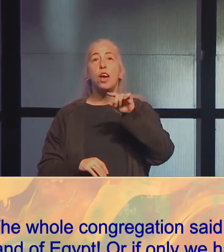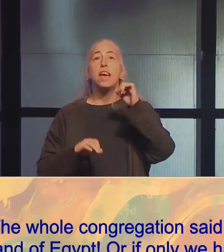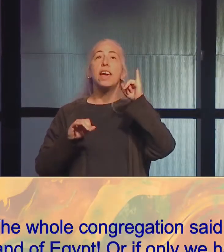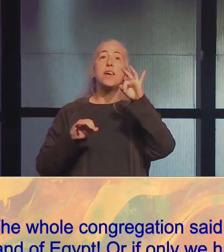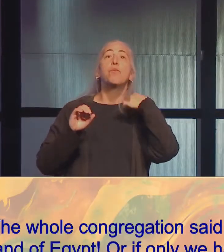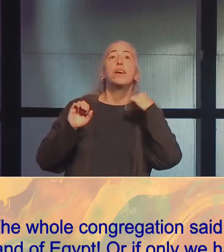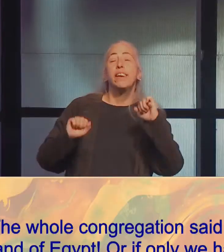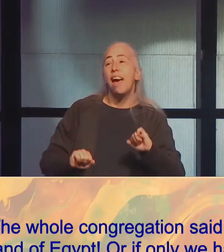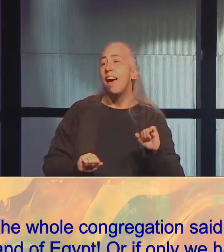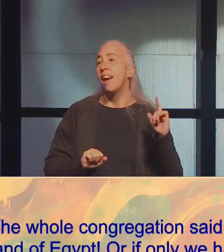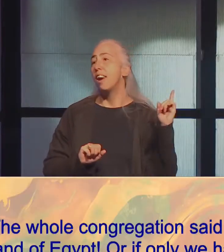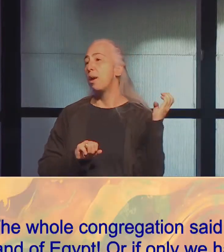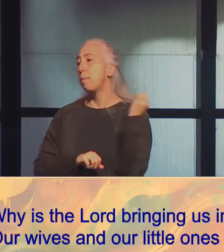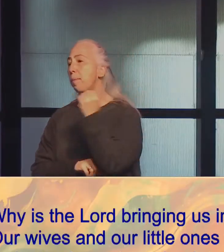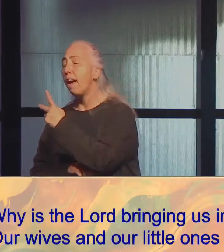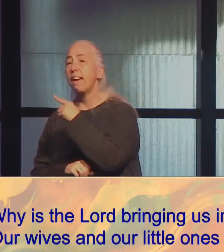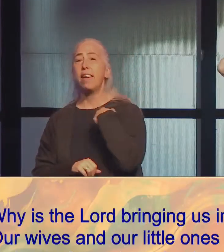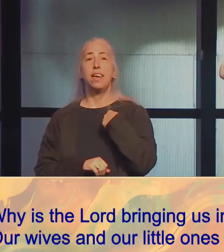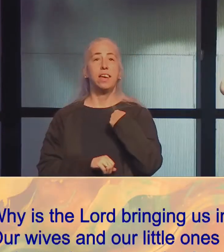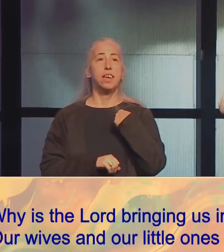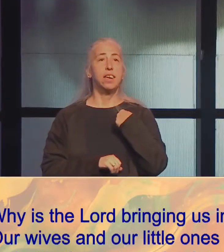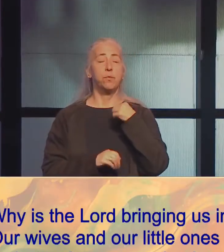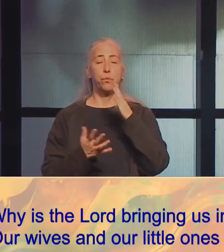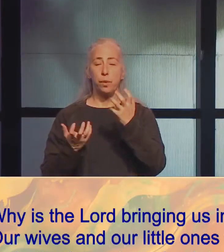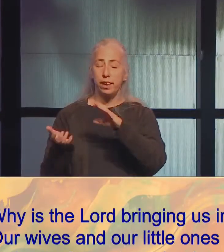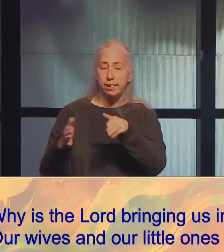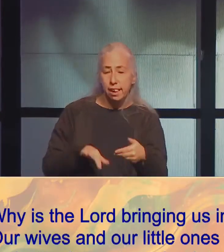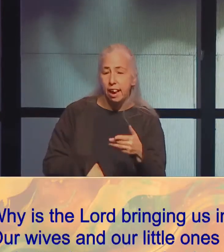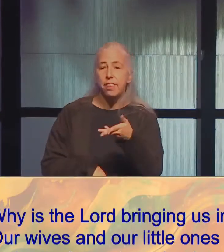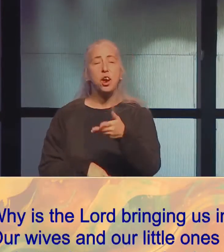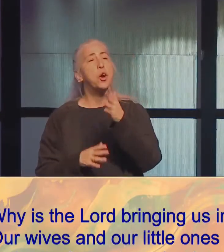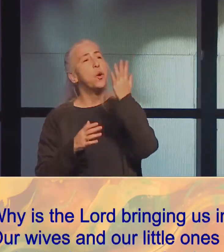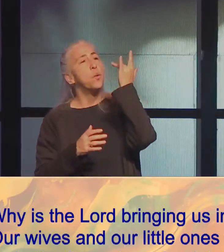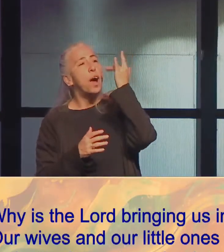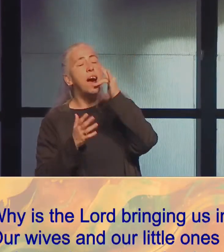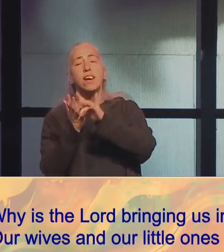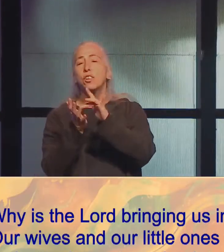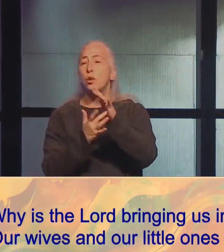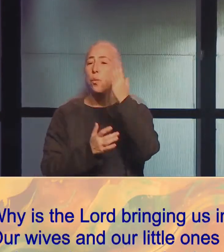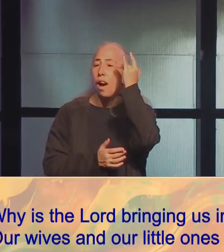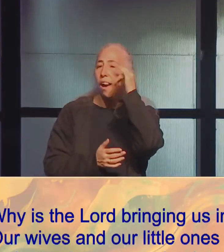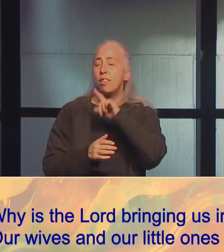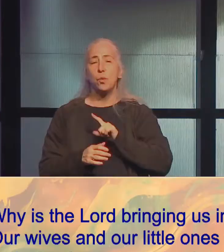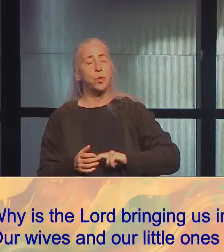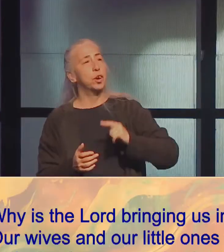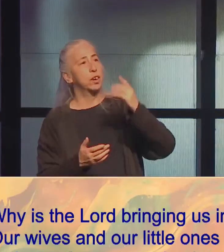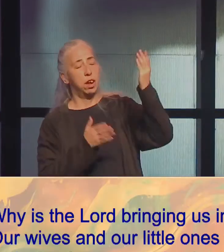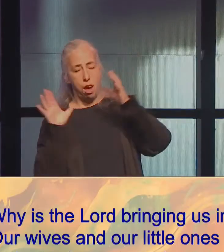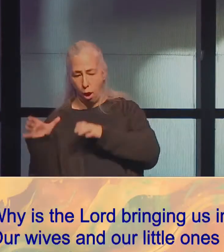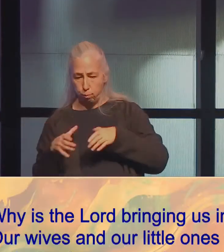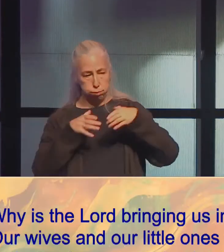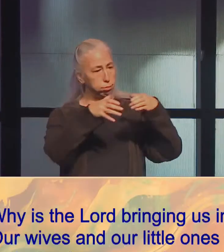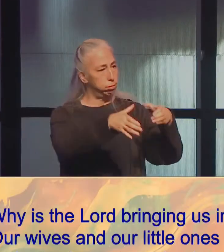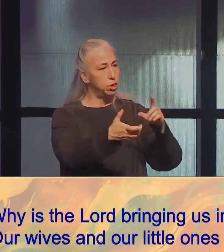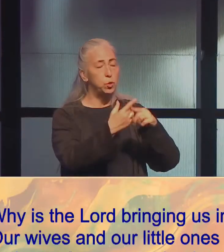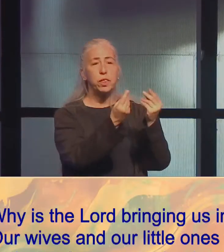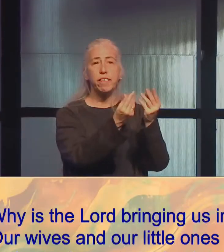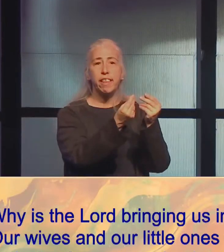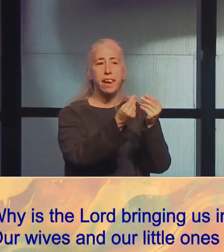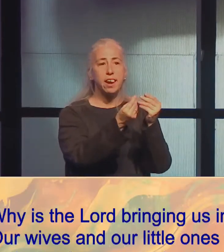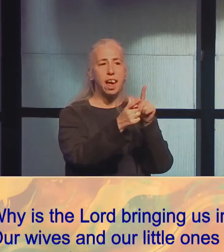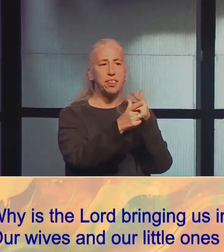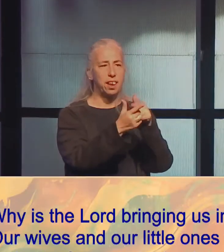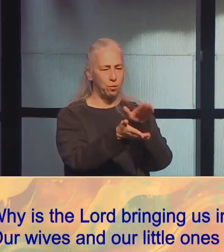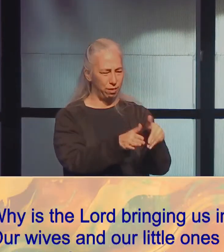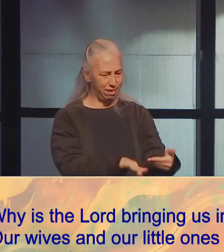If only we had died in the wilderness. Why is Yahweh, why is our understanding of God, why is the Lord bringing us into this land to fall by the